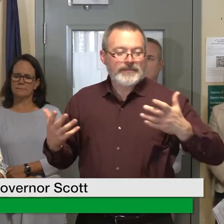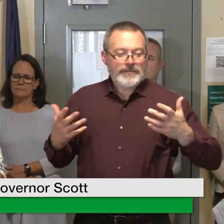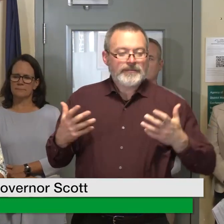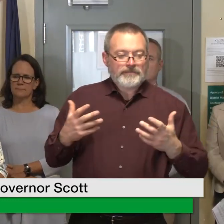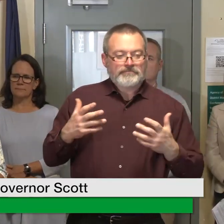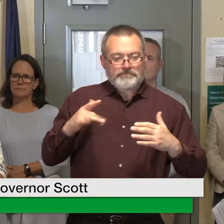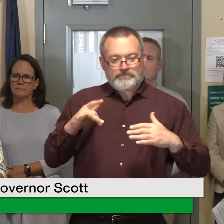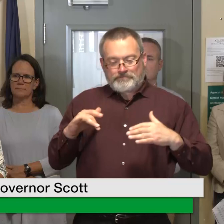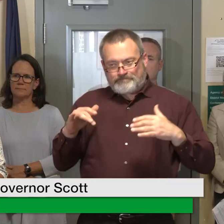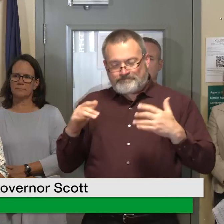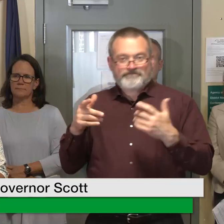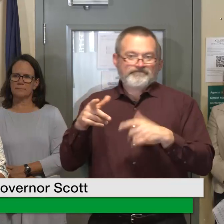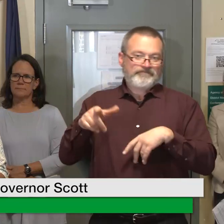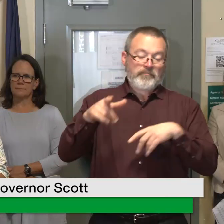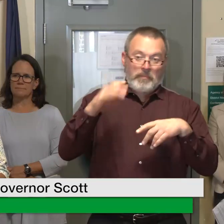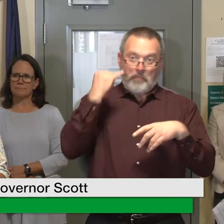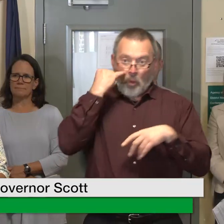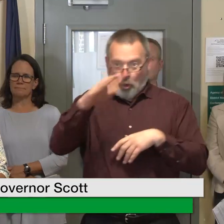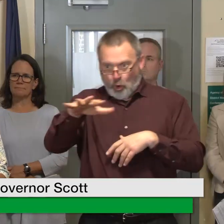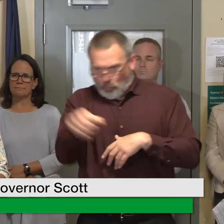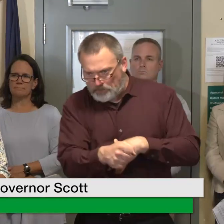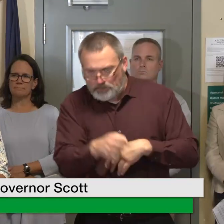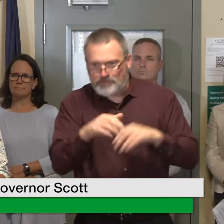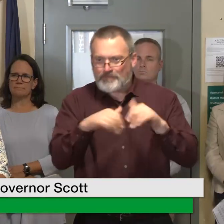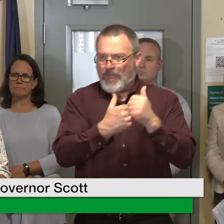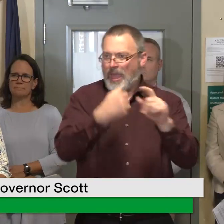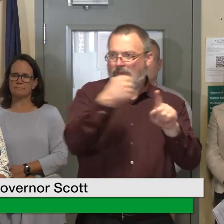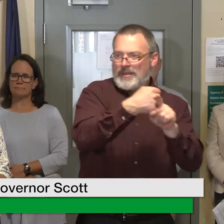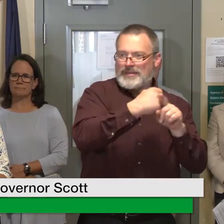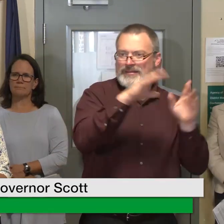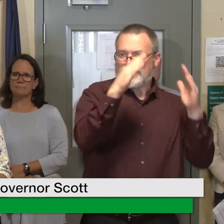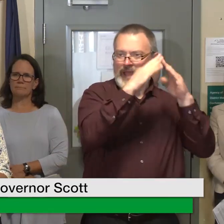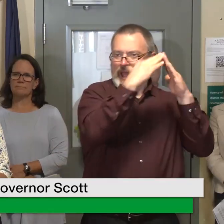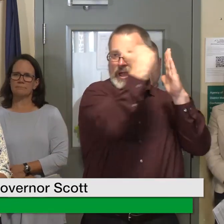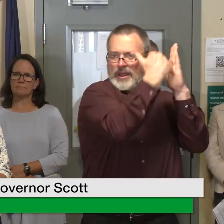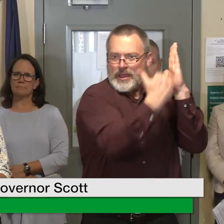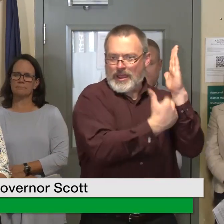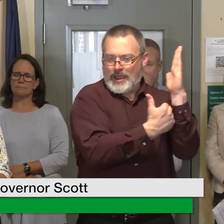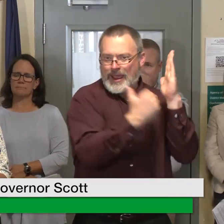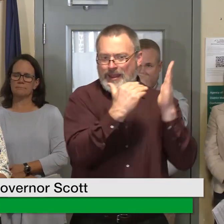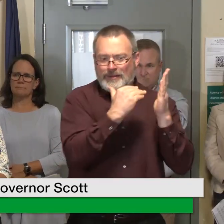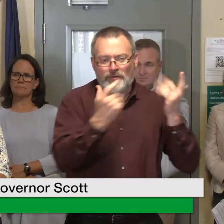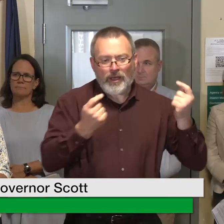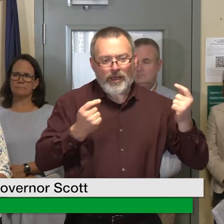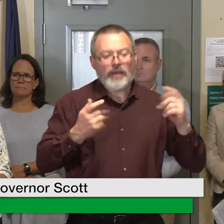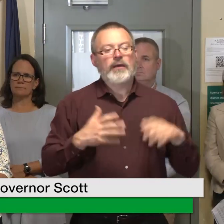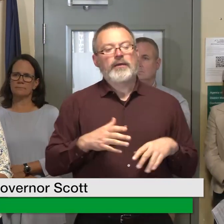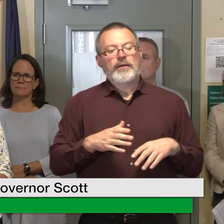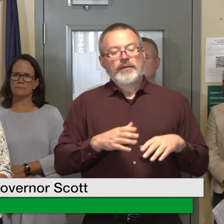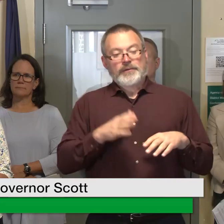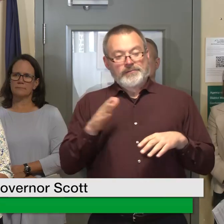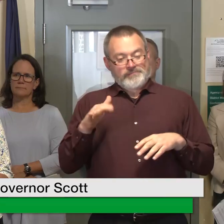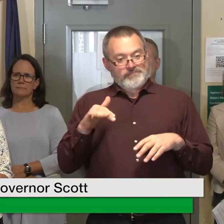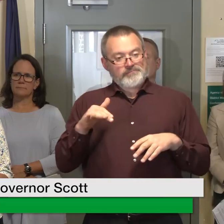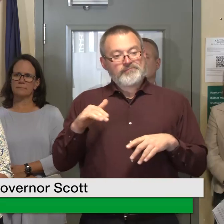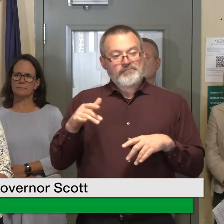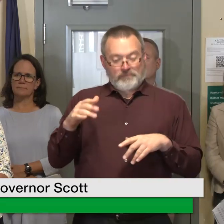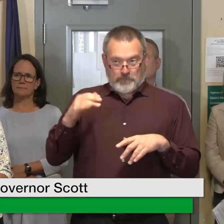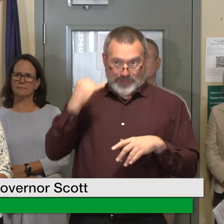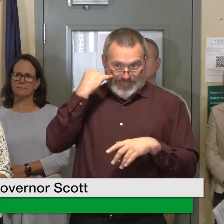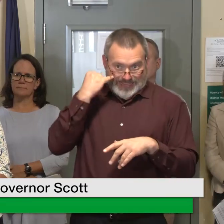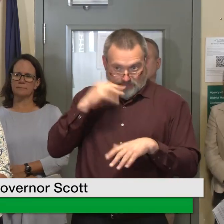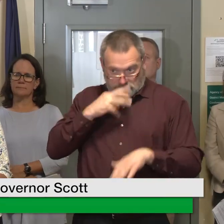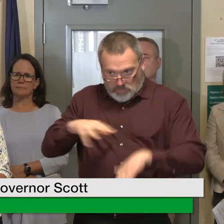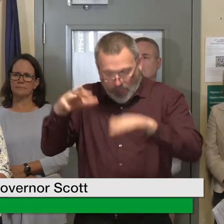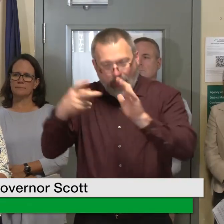could be argued the grand list impact happened the day the property flooded. Those properties are going to decrease in value over time.